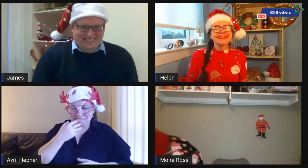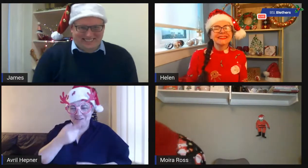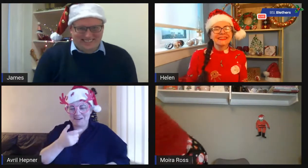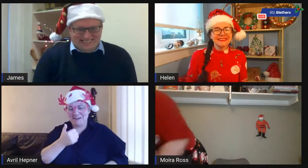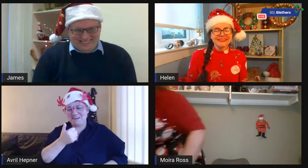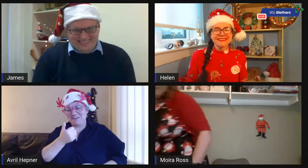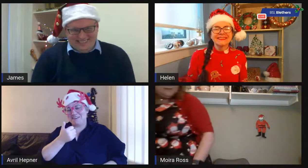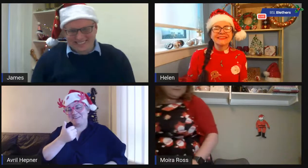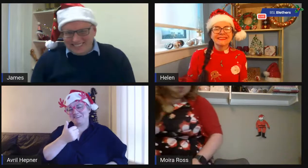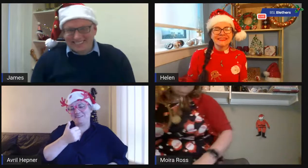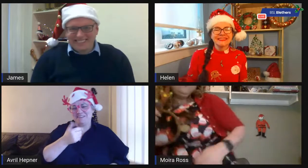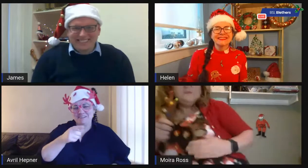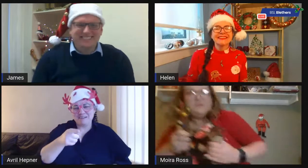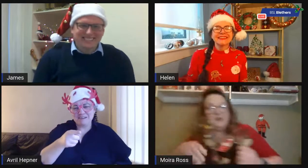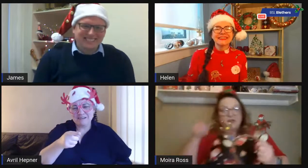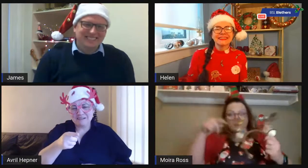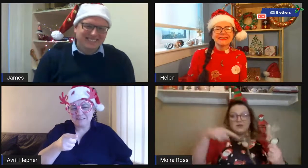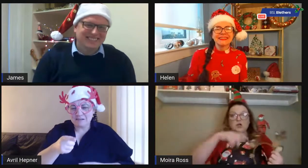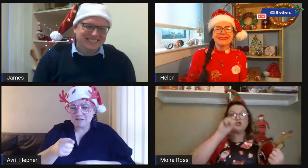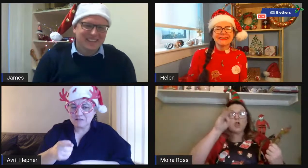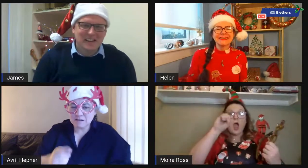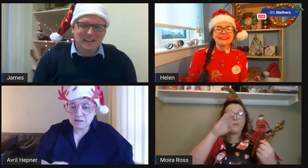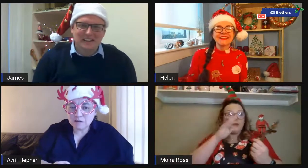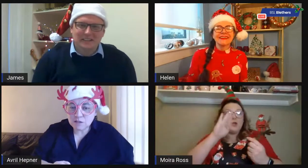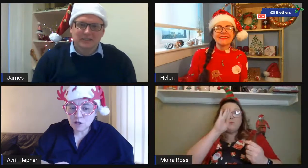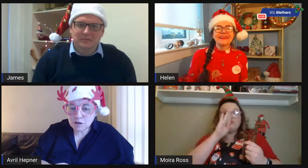He looks like he's just putting up with that.